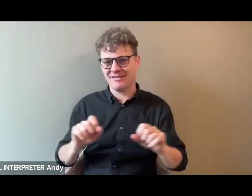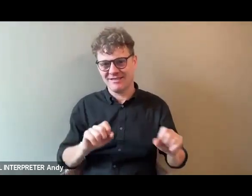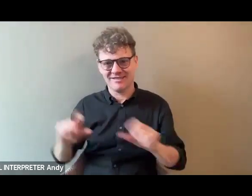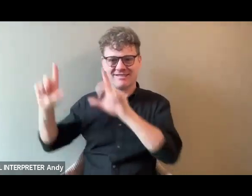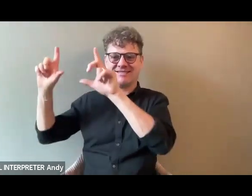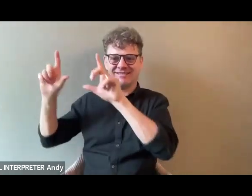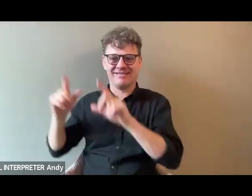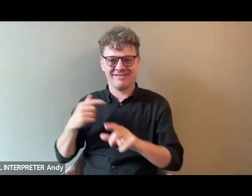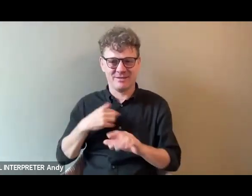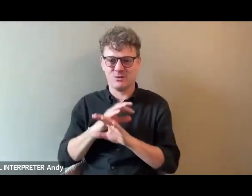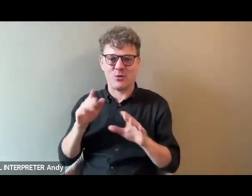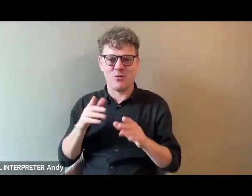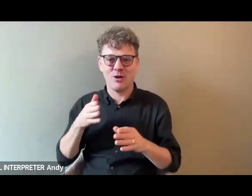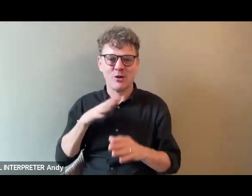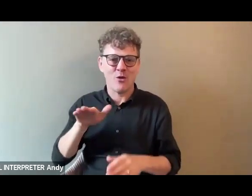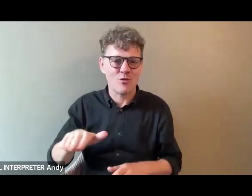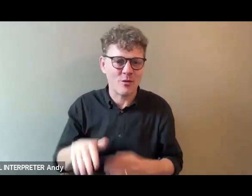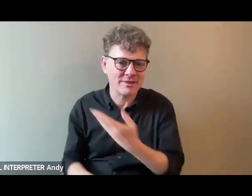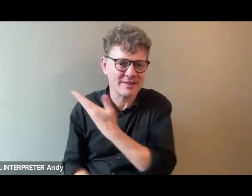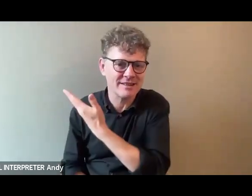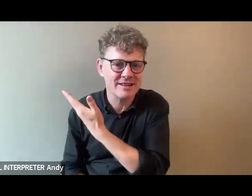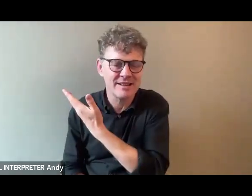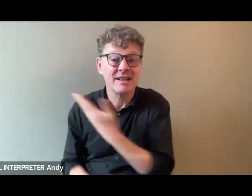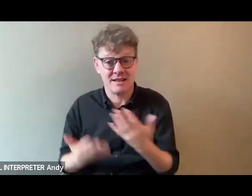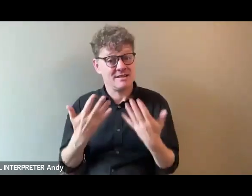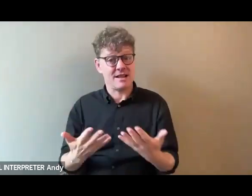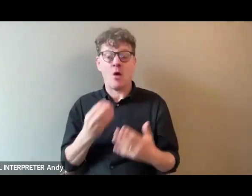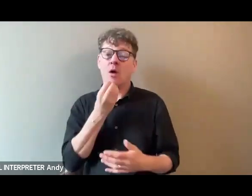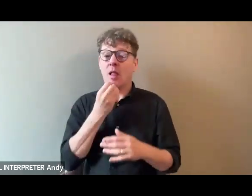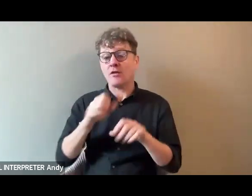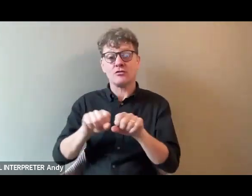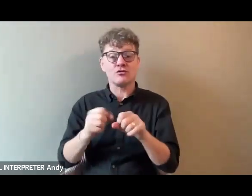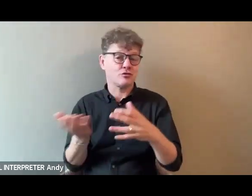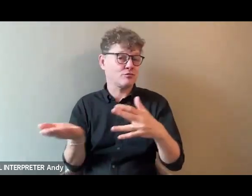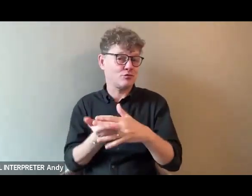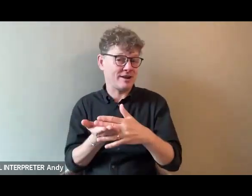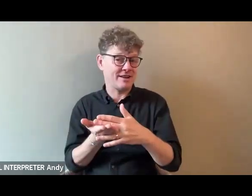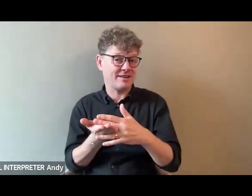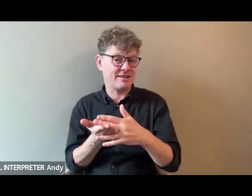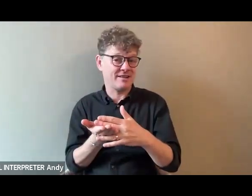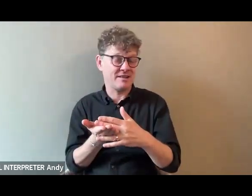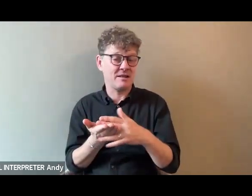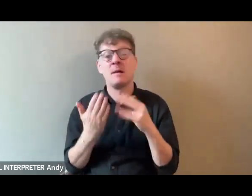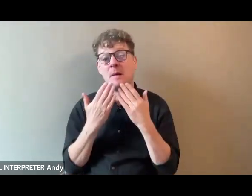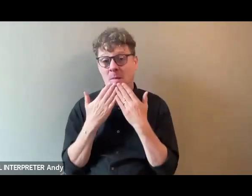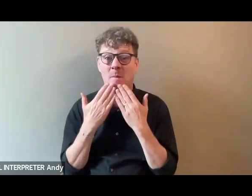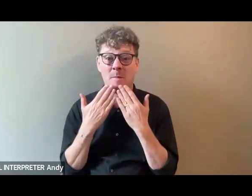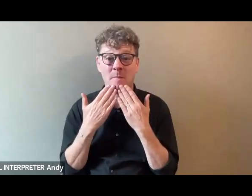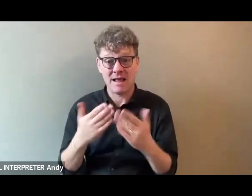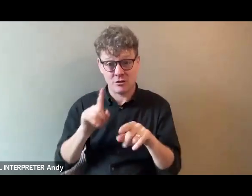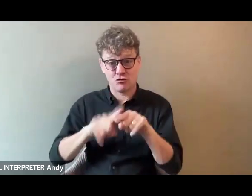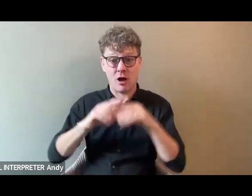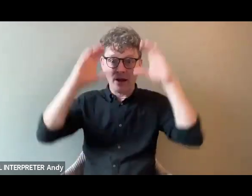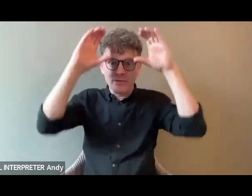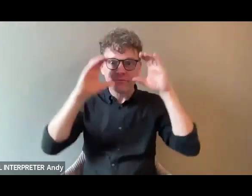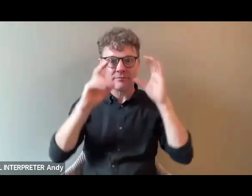prompting you to. Thank you very much. I really appreciate that. So we will now take a lunch break. please try out the VR if